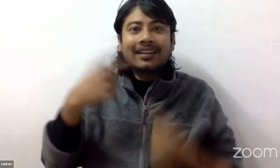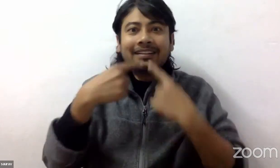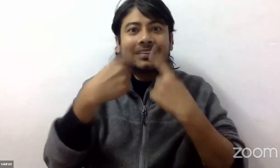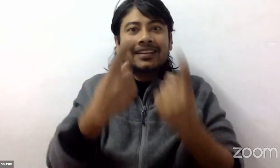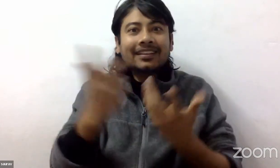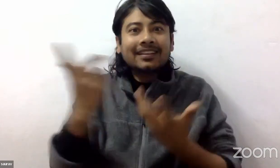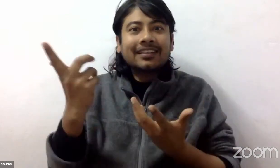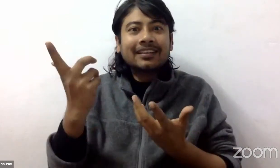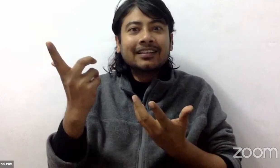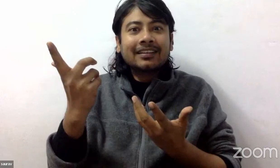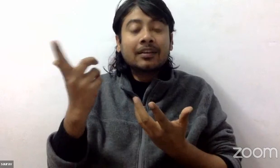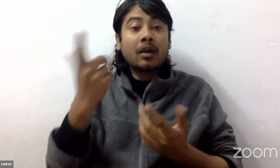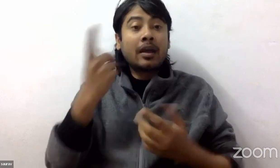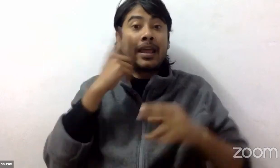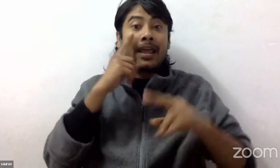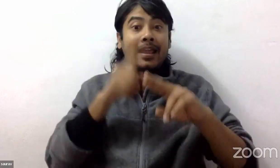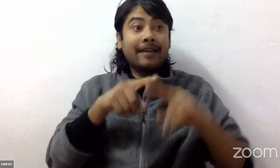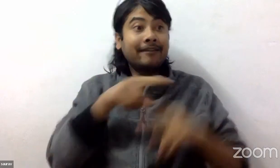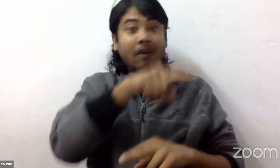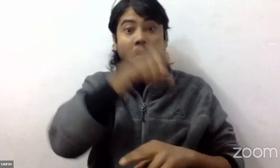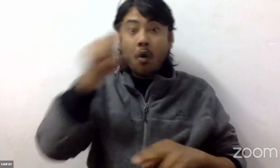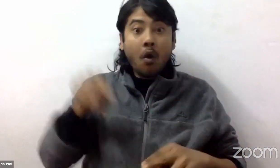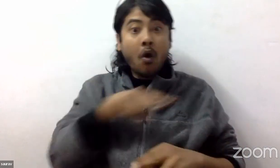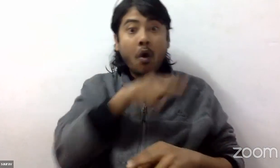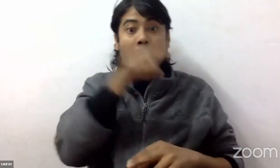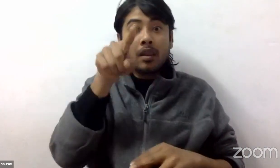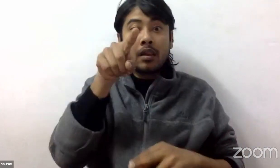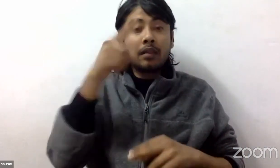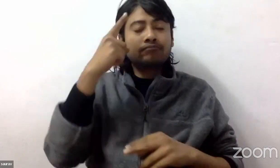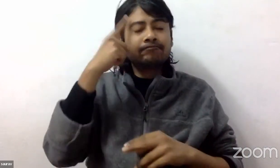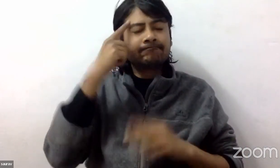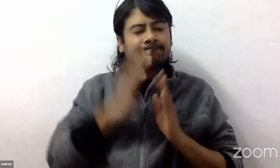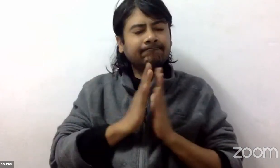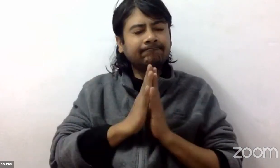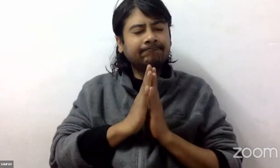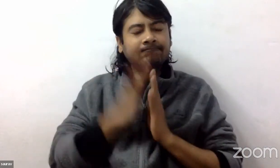So all these people started getting liberated from the suffering.